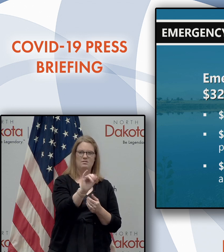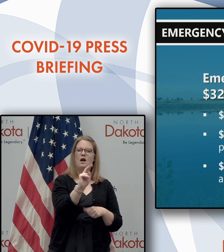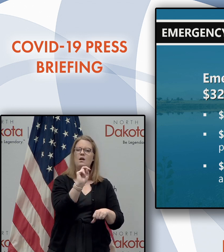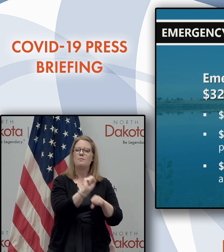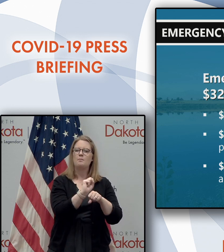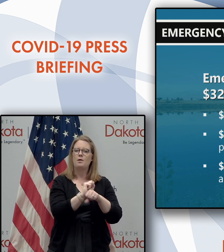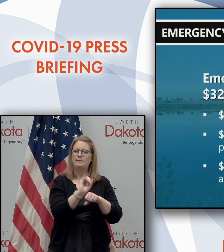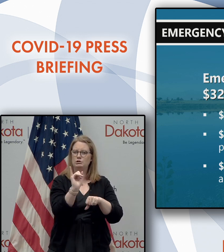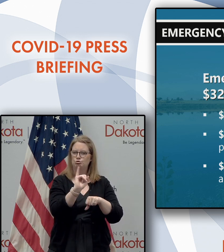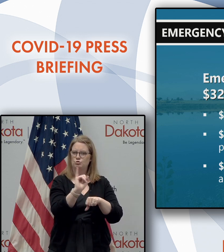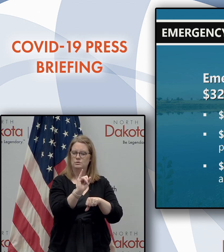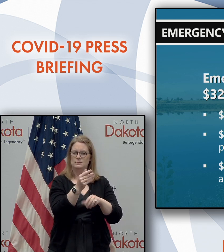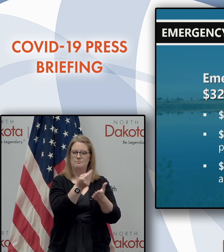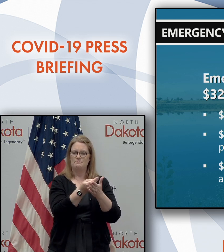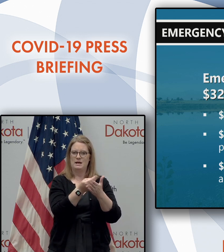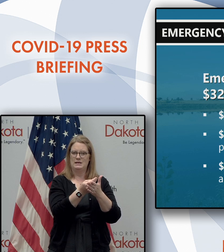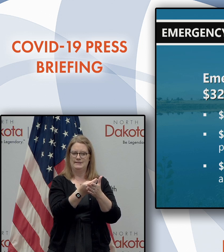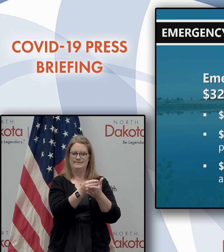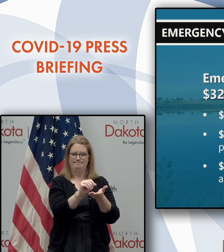that